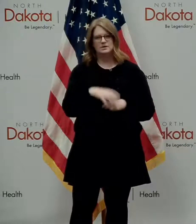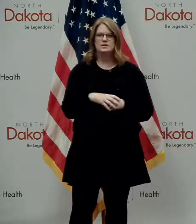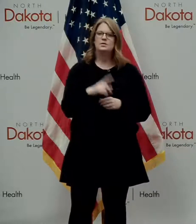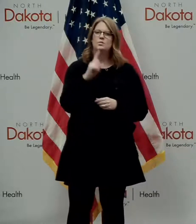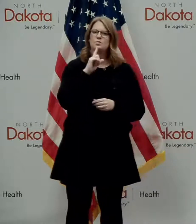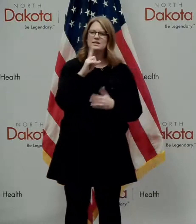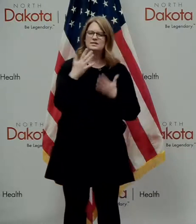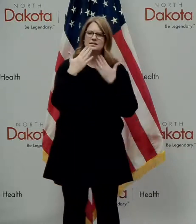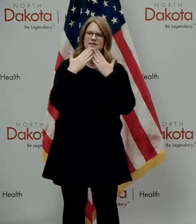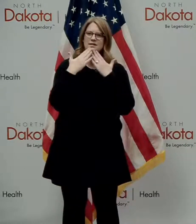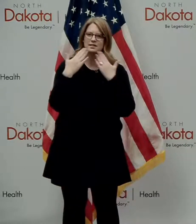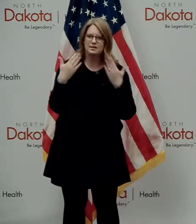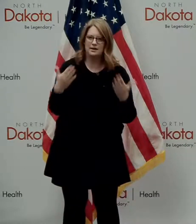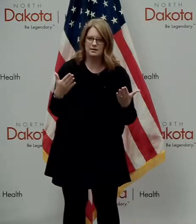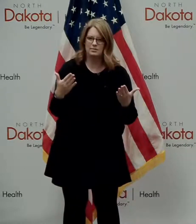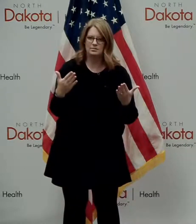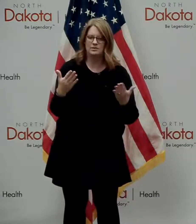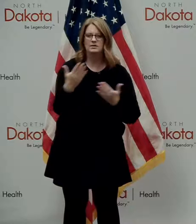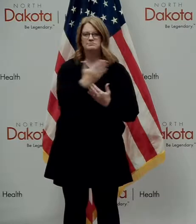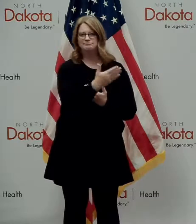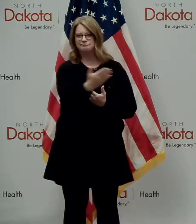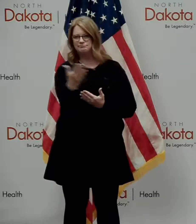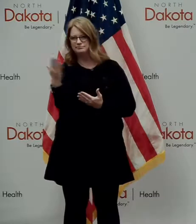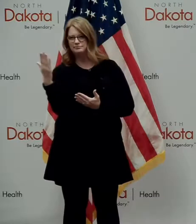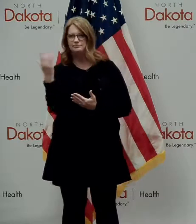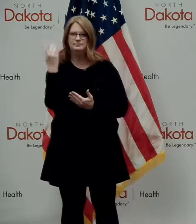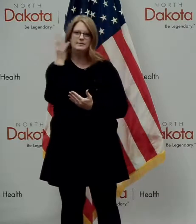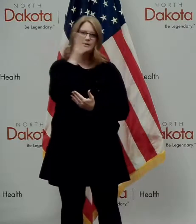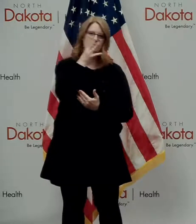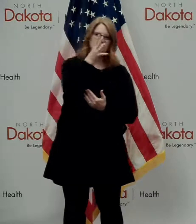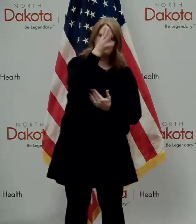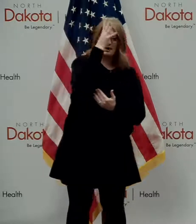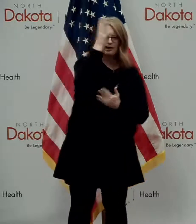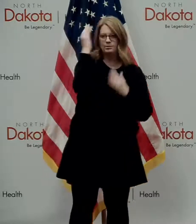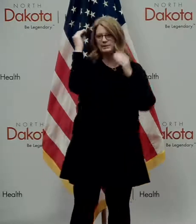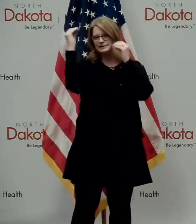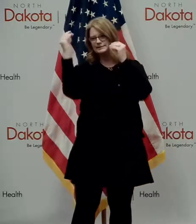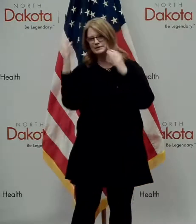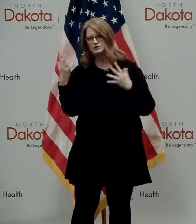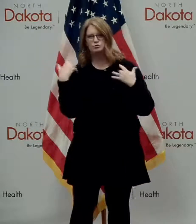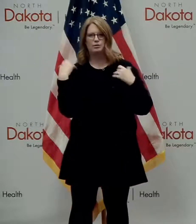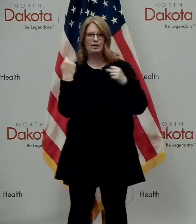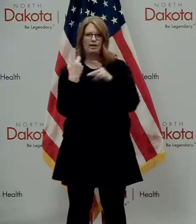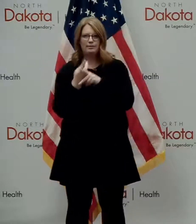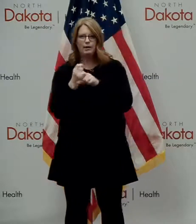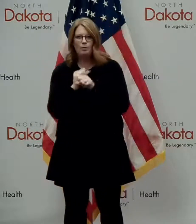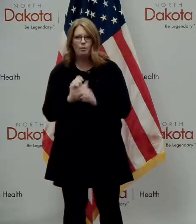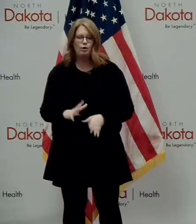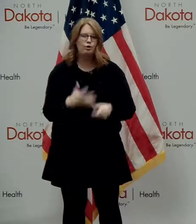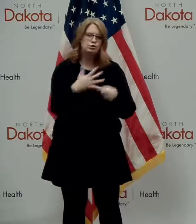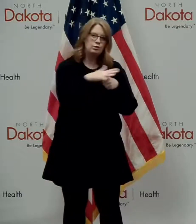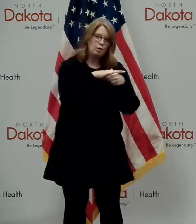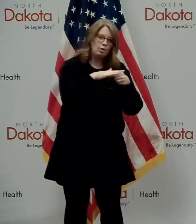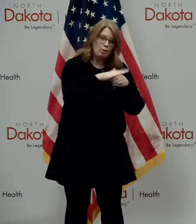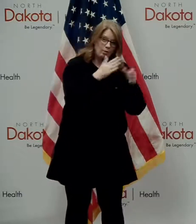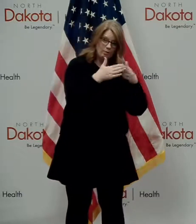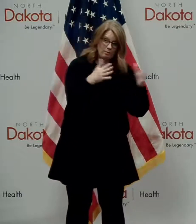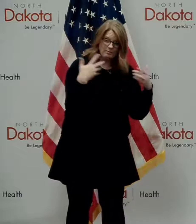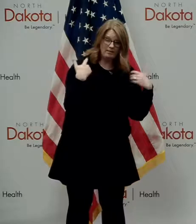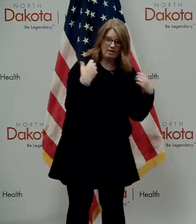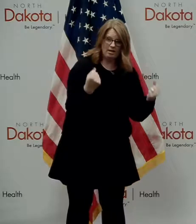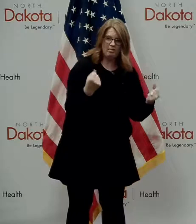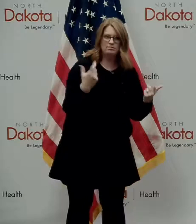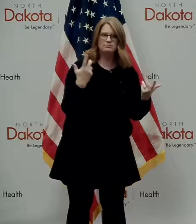those individuals, whether there's parents, teachers, healthcare workers, local public health folks that we